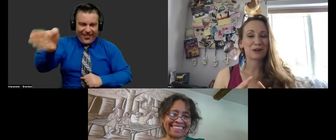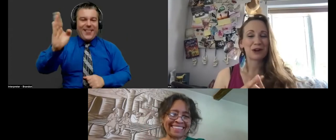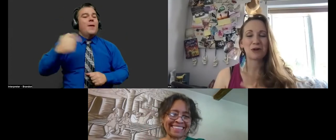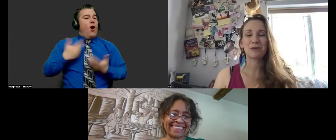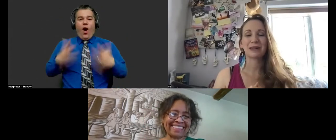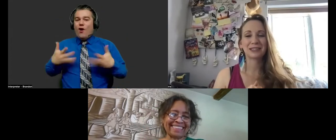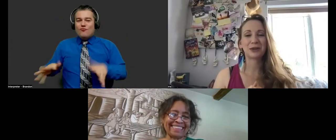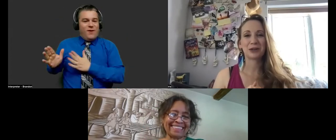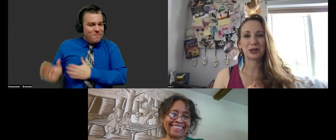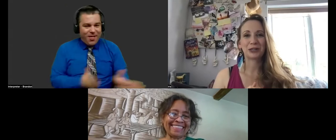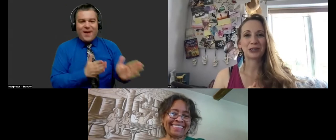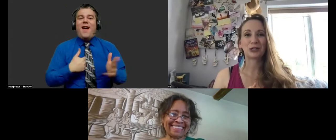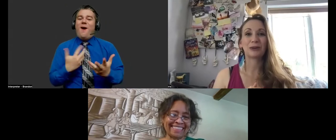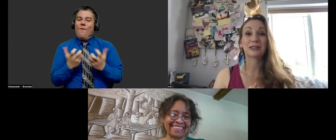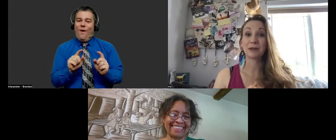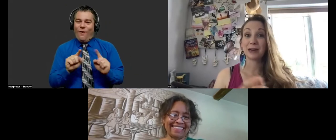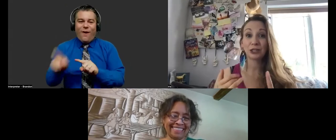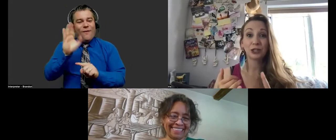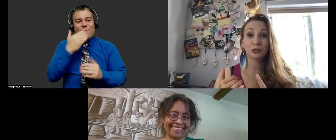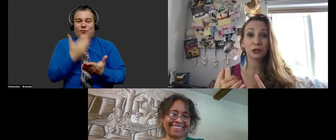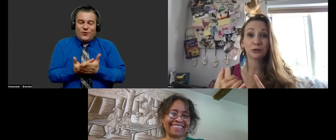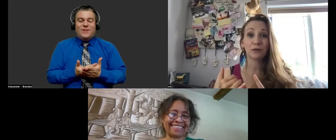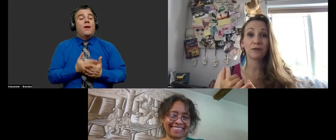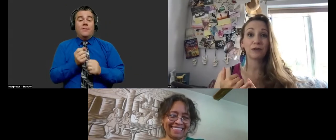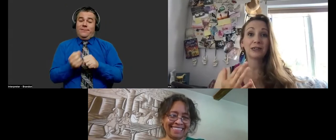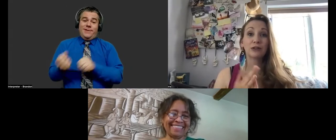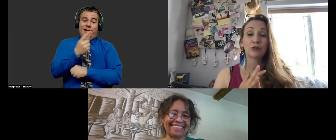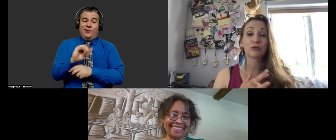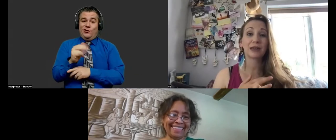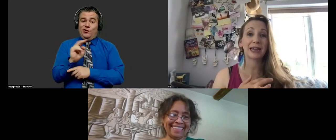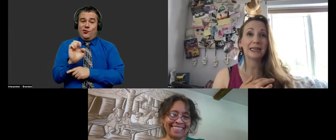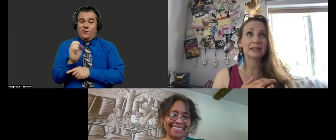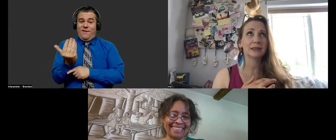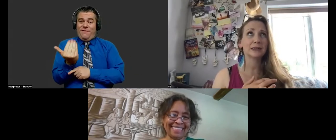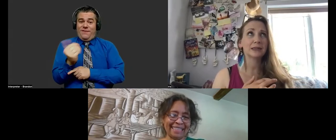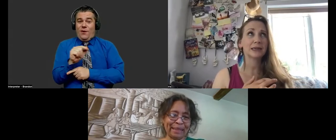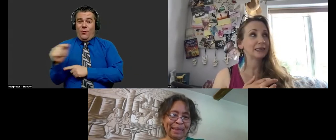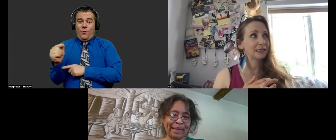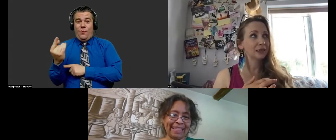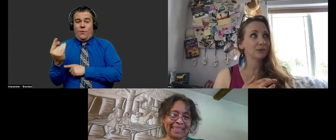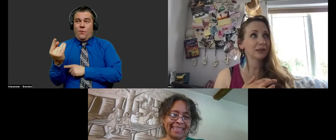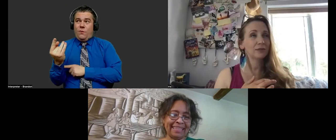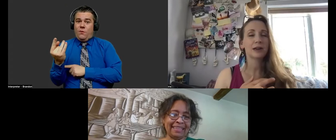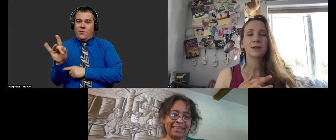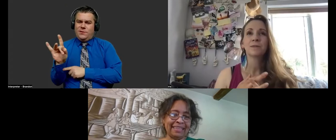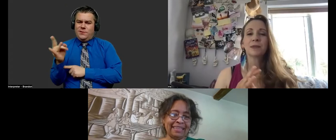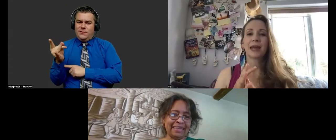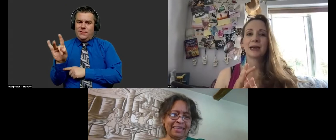I want to go and it's going to be good. So it's going to be next year, June 15th through the 18th, I